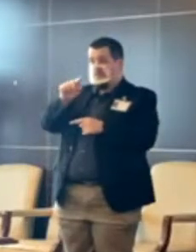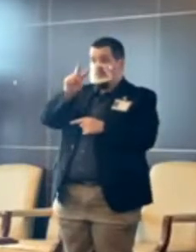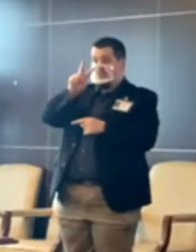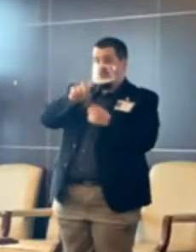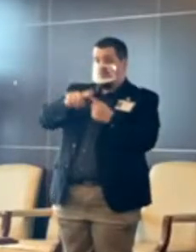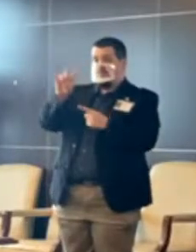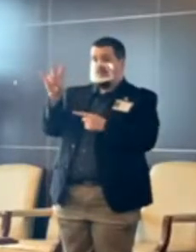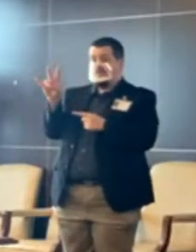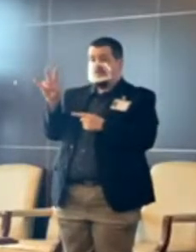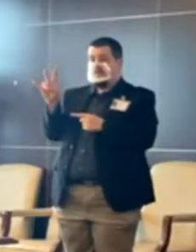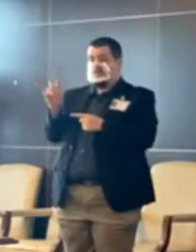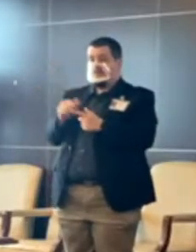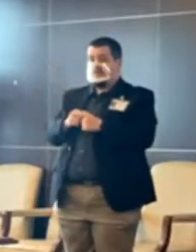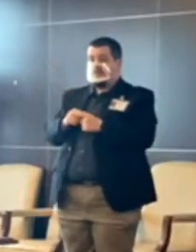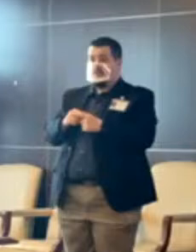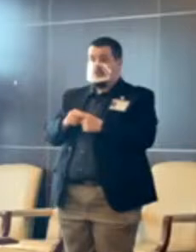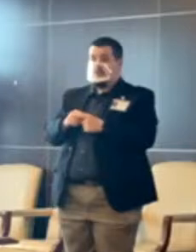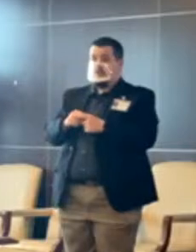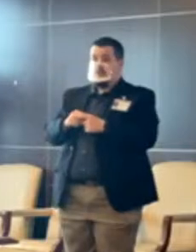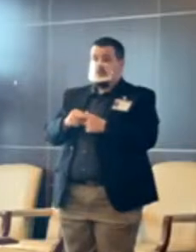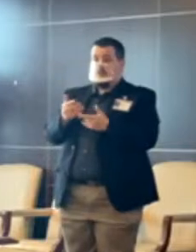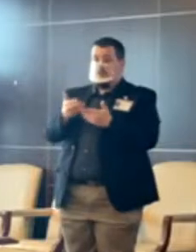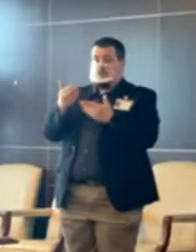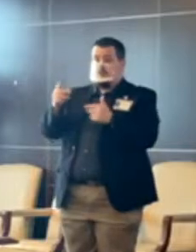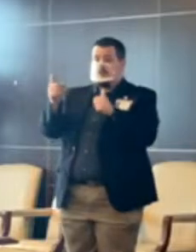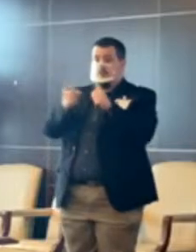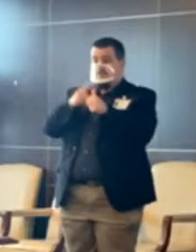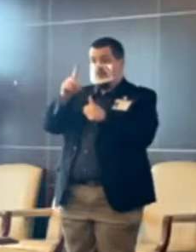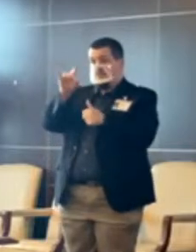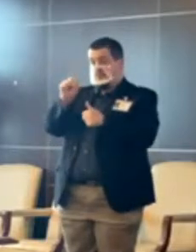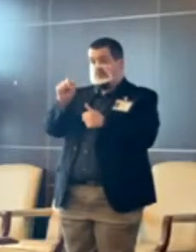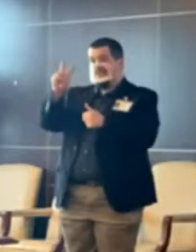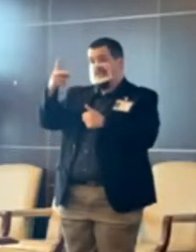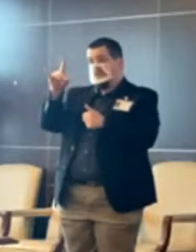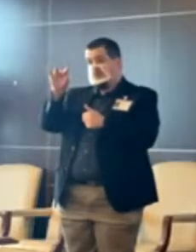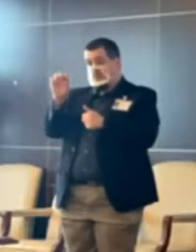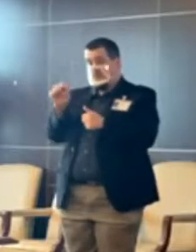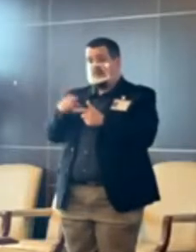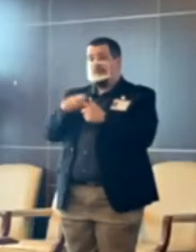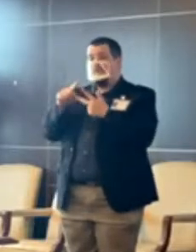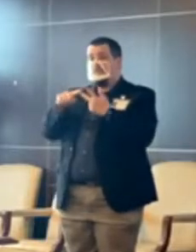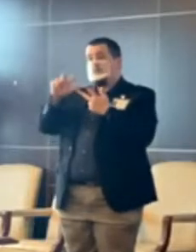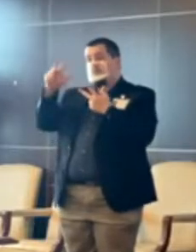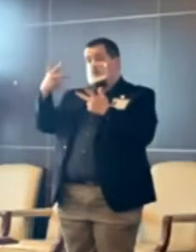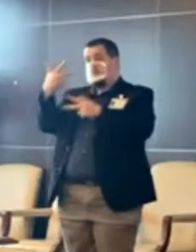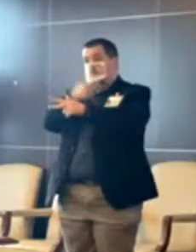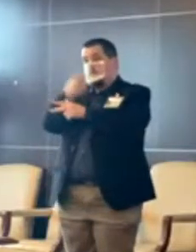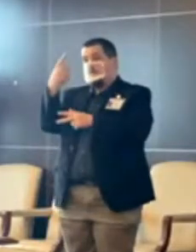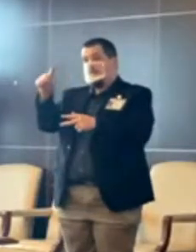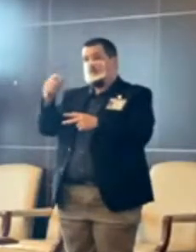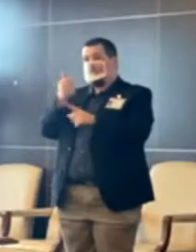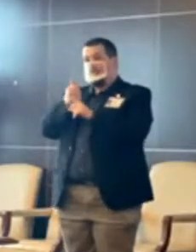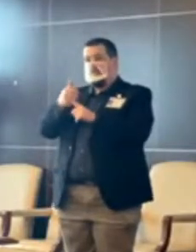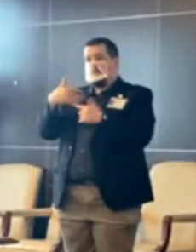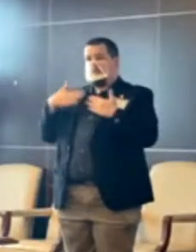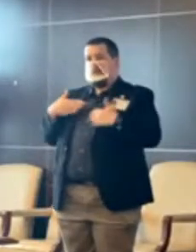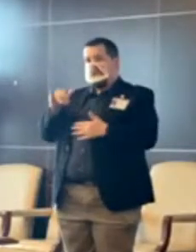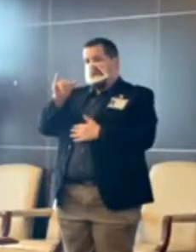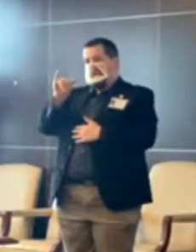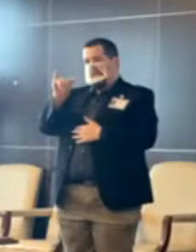to 7. We are offering first dose, second dose, as well as that third dose for the